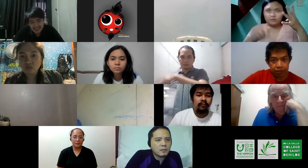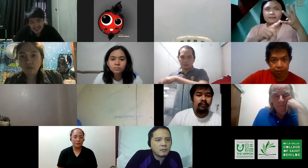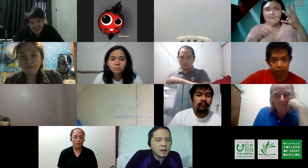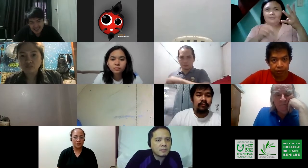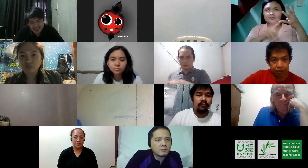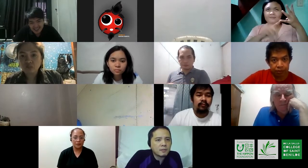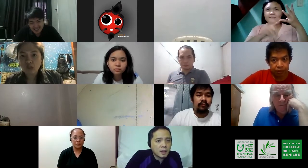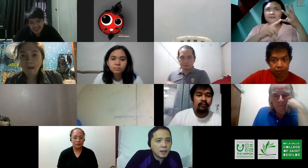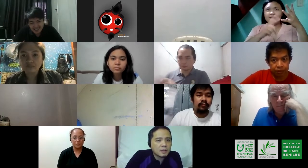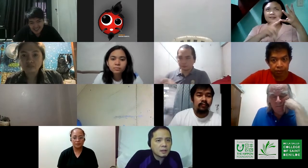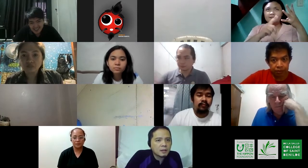Renville,